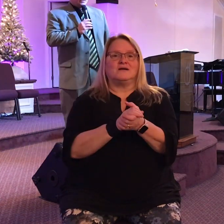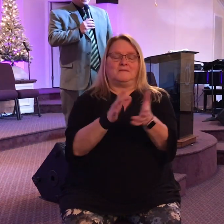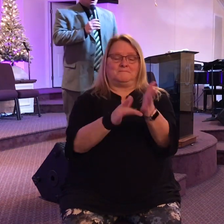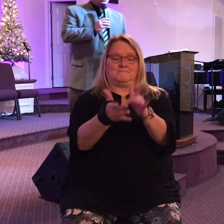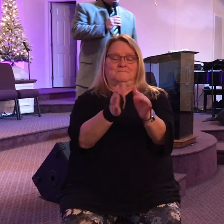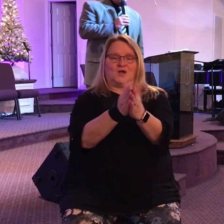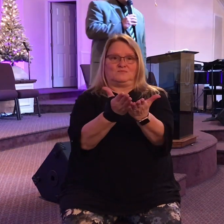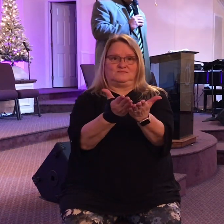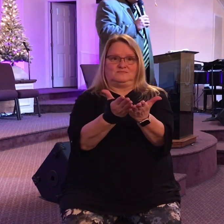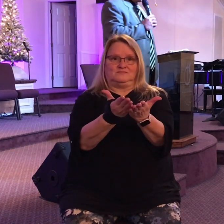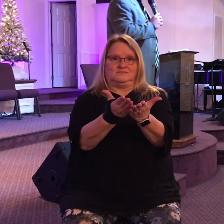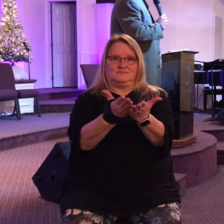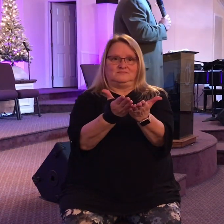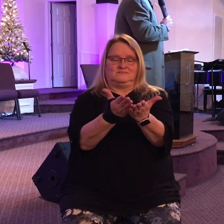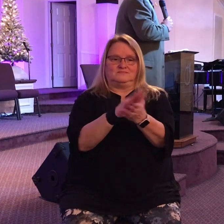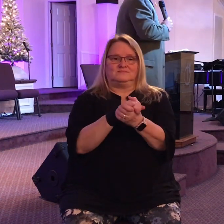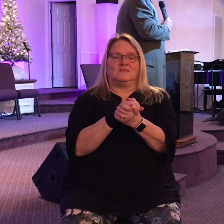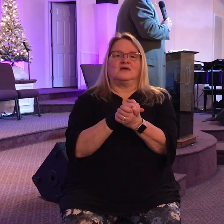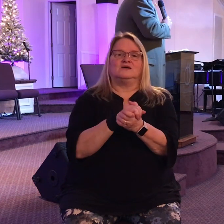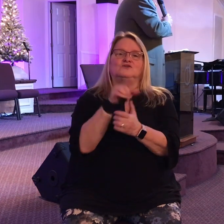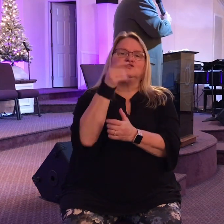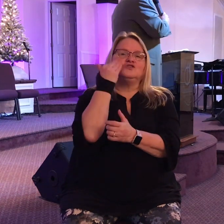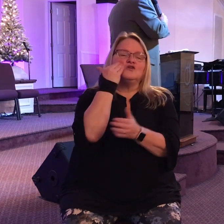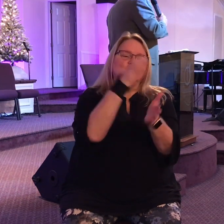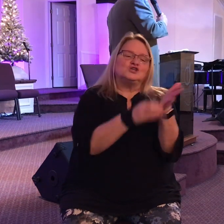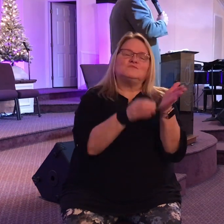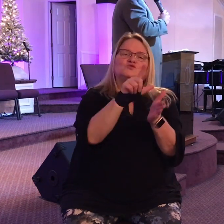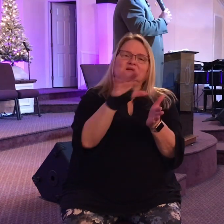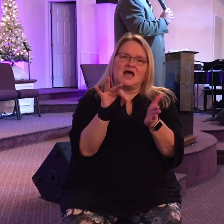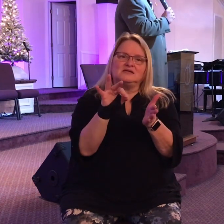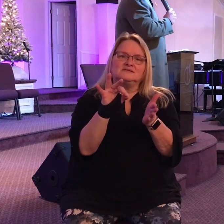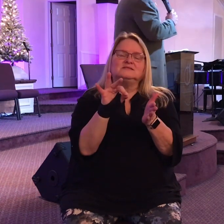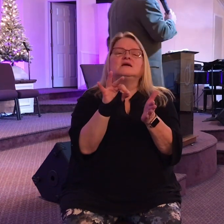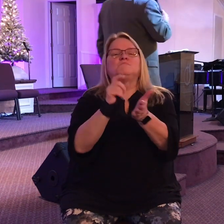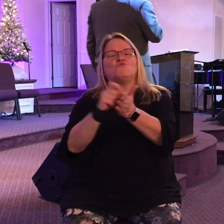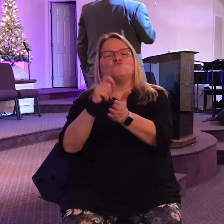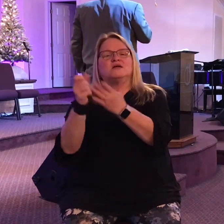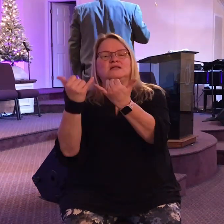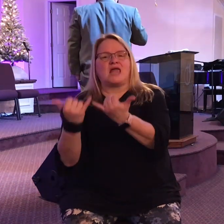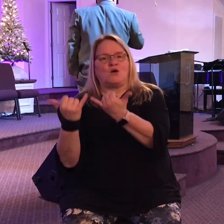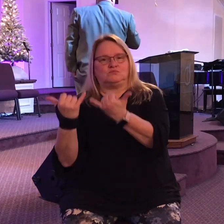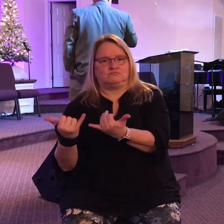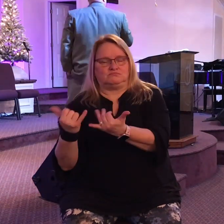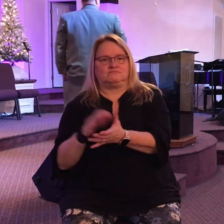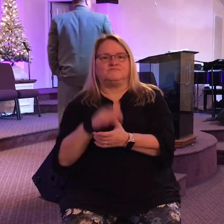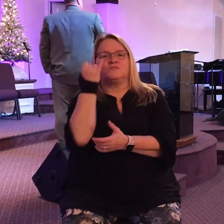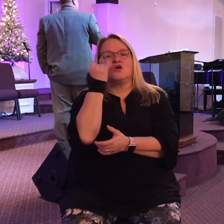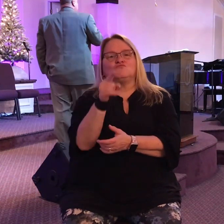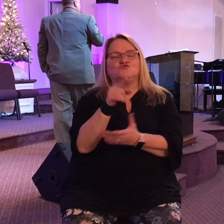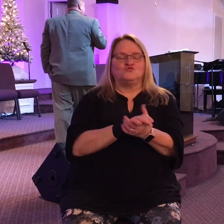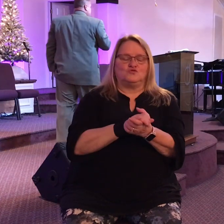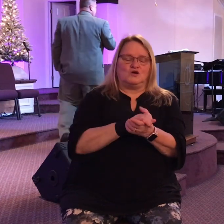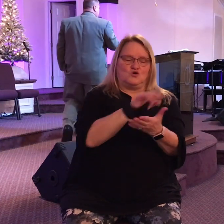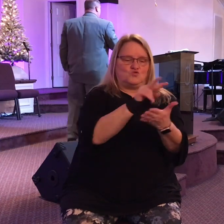book of Acts? That's because we're writing chapter 29. Amen. That's because you and I, and if you read the book of Acts, you'll find out that chapter